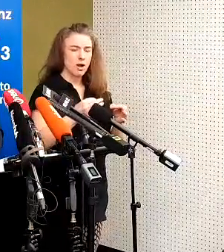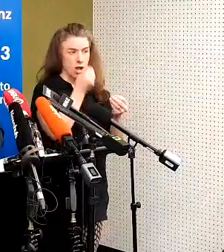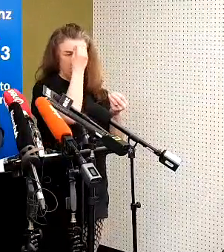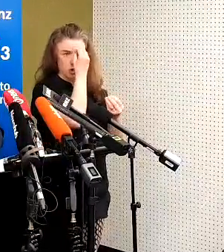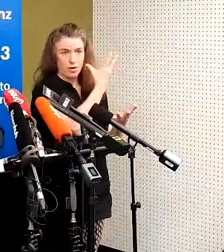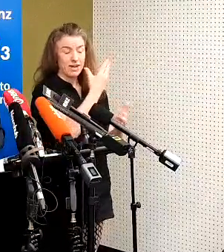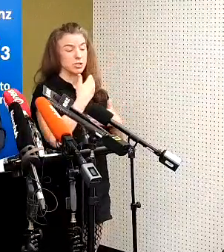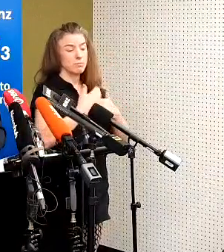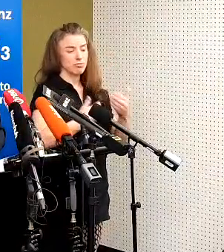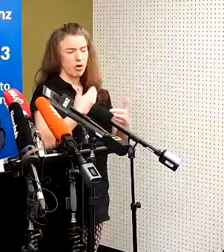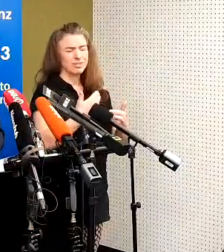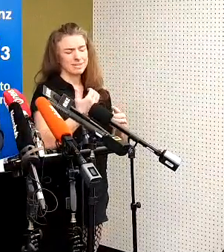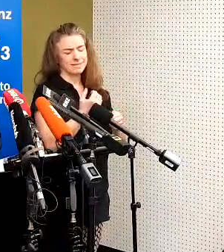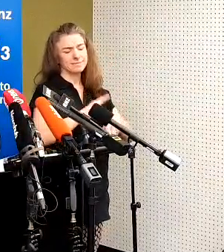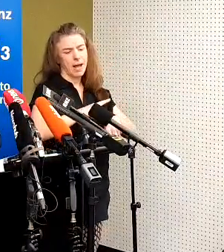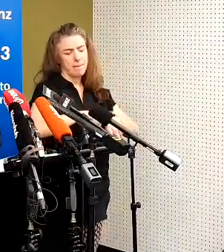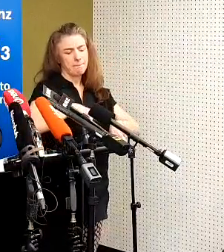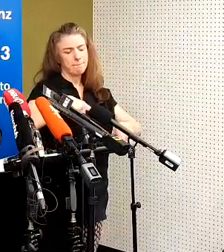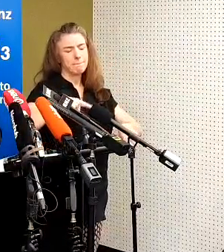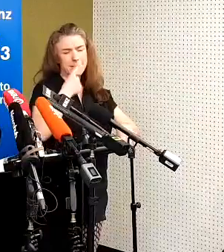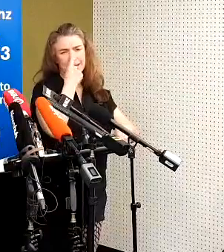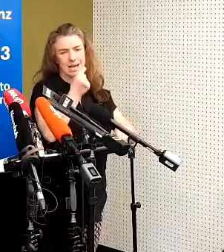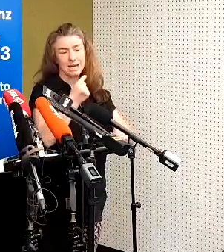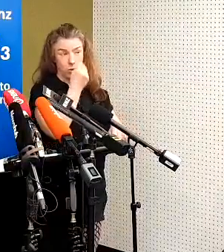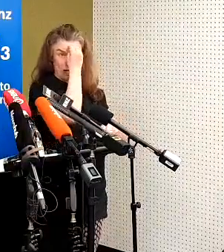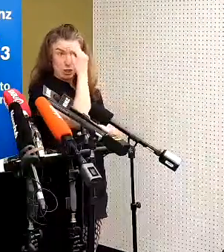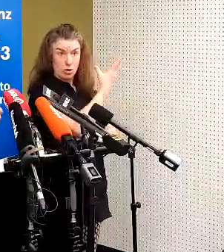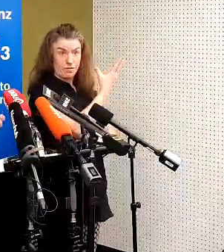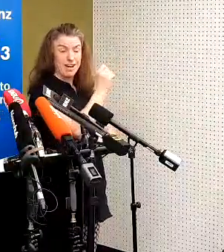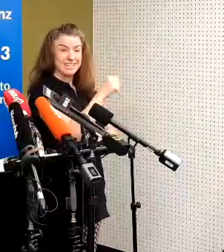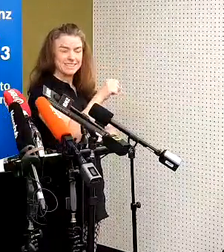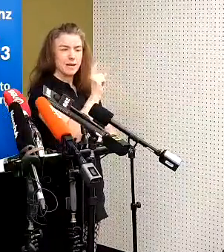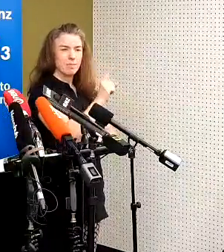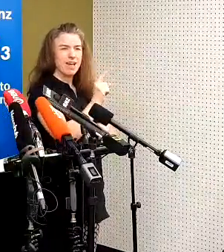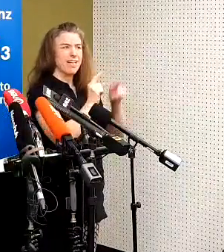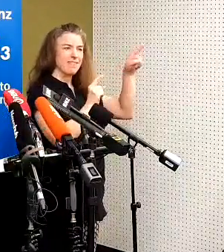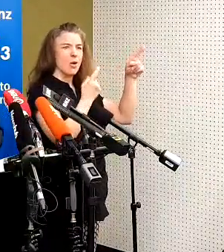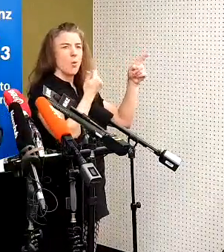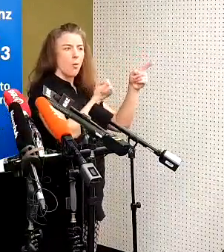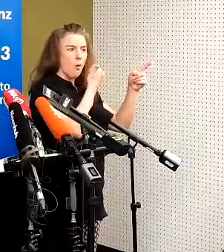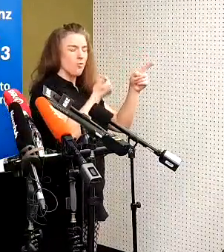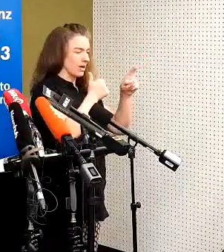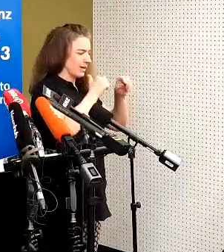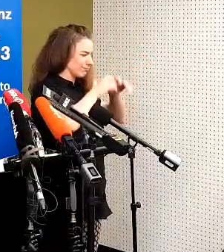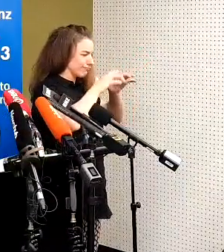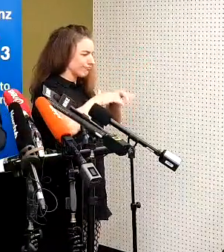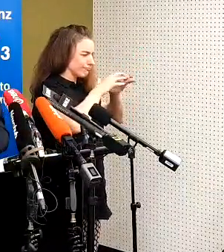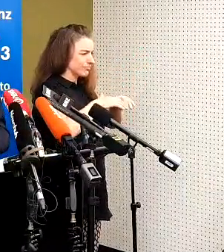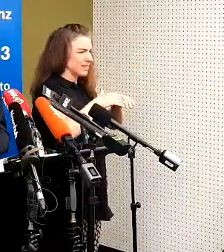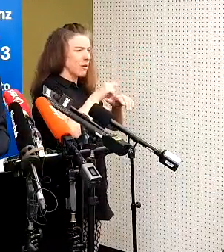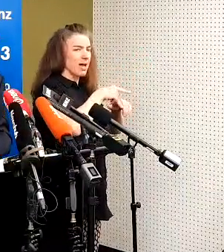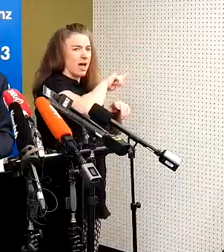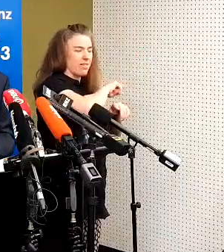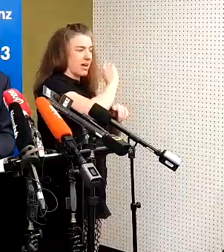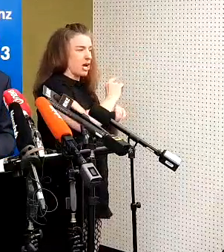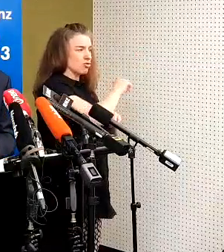does take time. Of course, it depends on, we notify, but then it depends on the number of cases they're having to enter in the system at their end. We saw